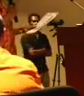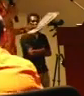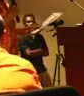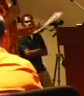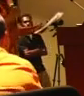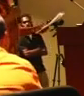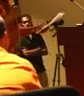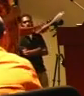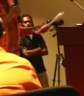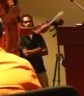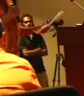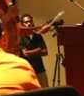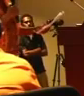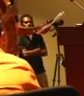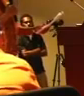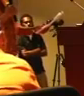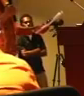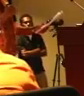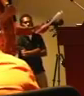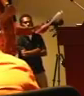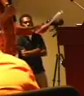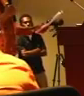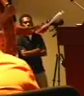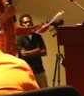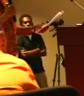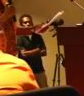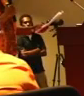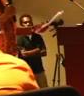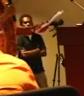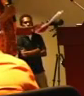was, where does the bill code